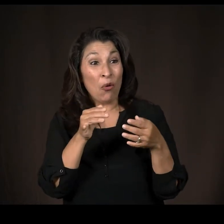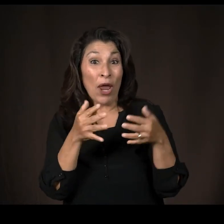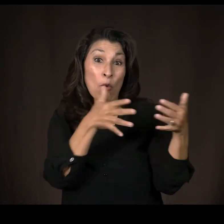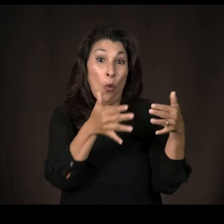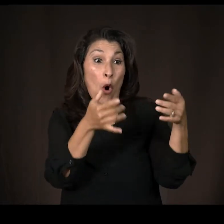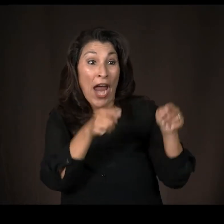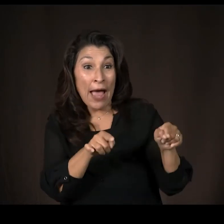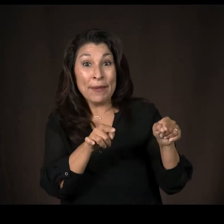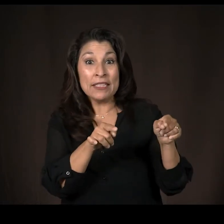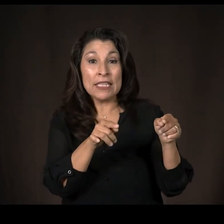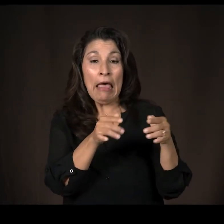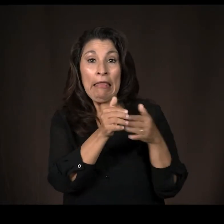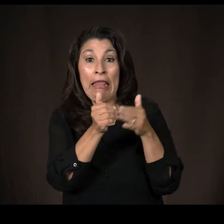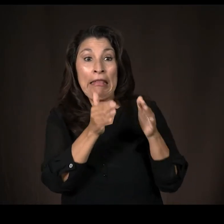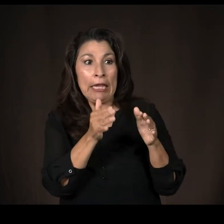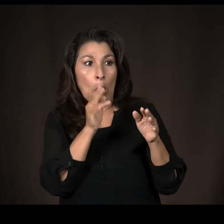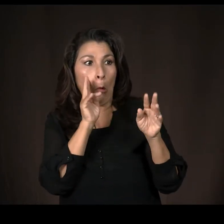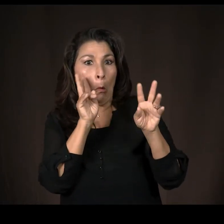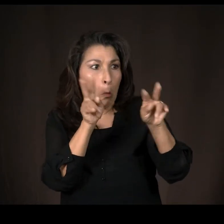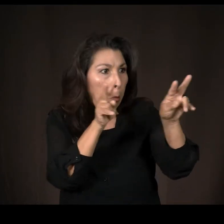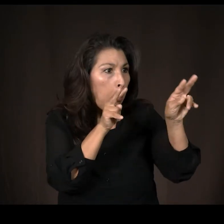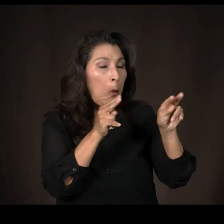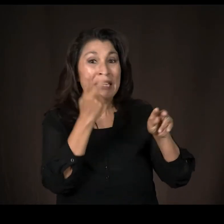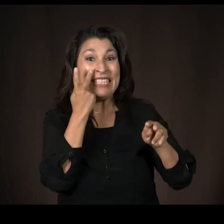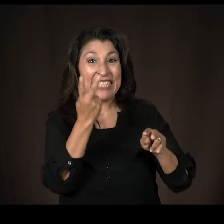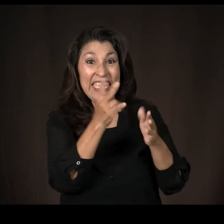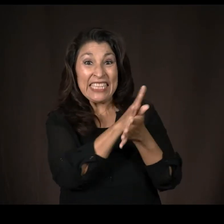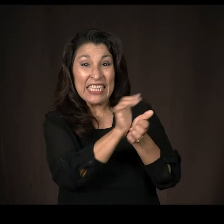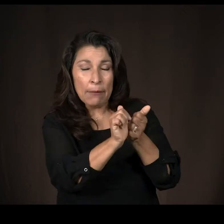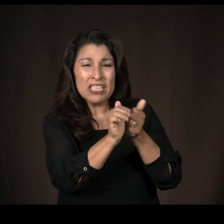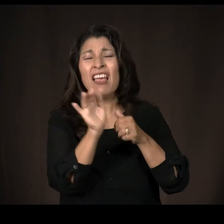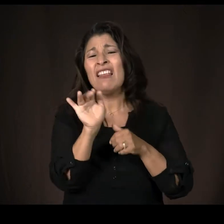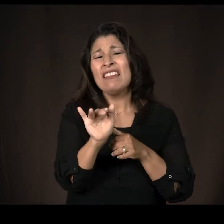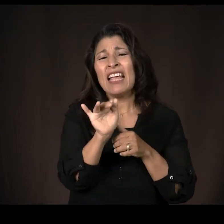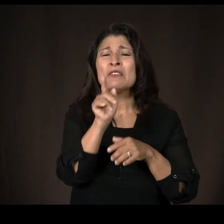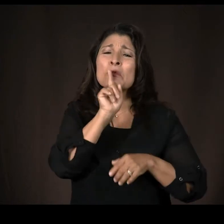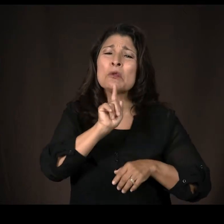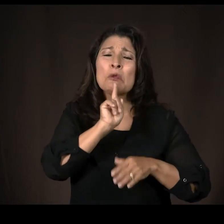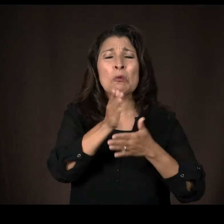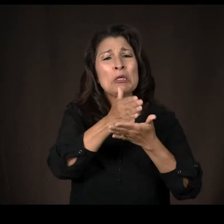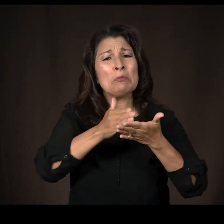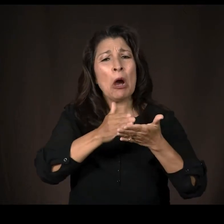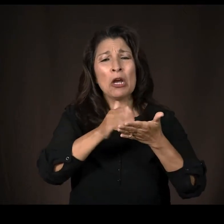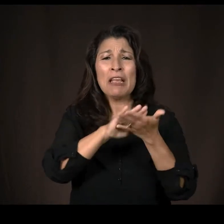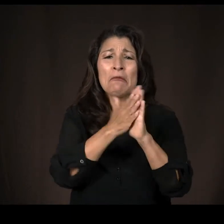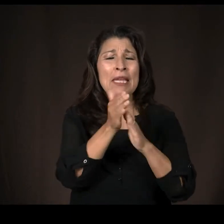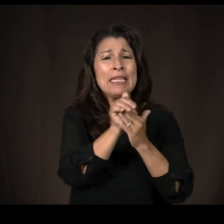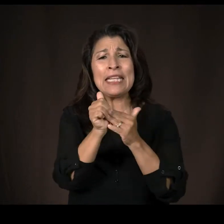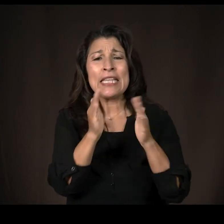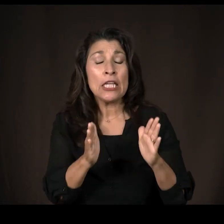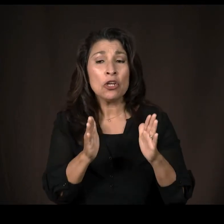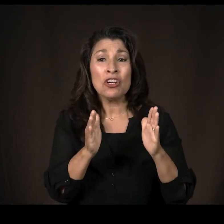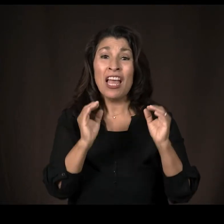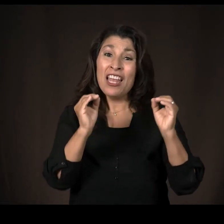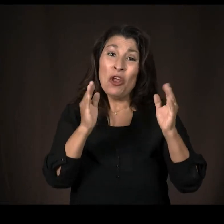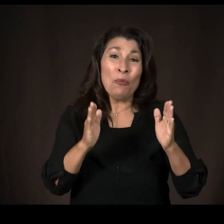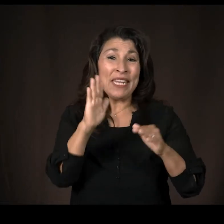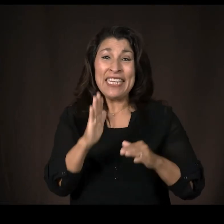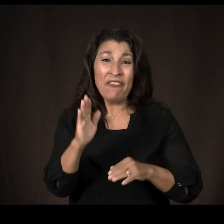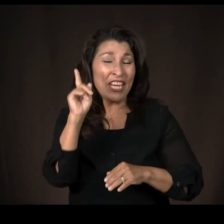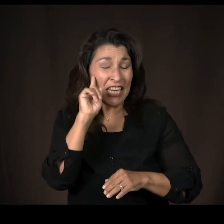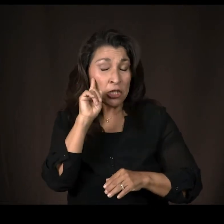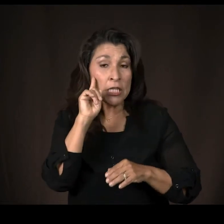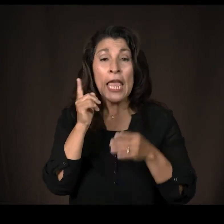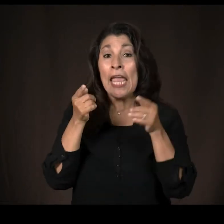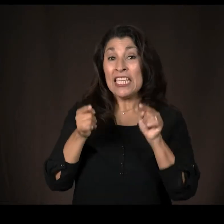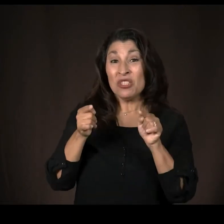battle. Now, this is the unglamorous, lonely part of leadership nobody ever hears about. It's when you're studying